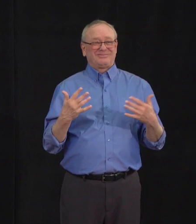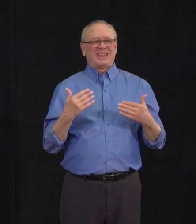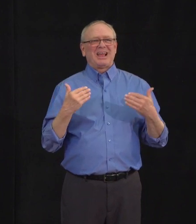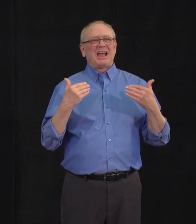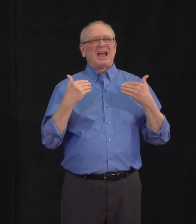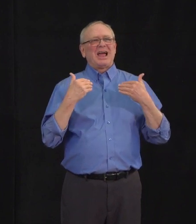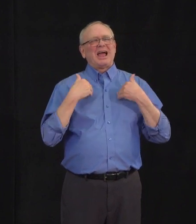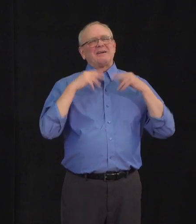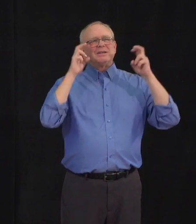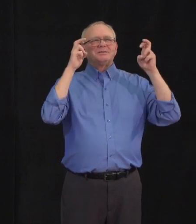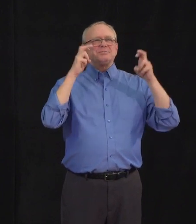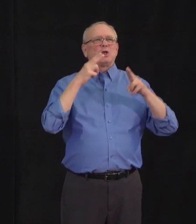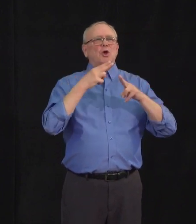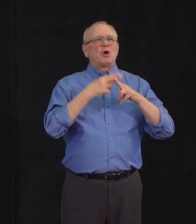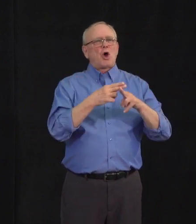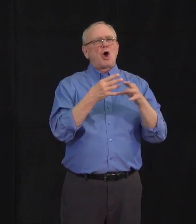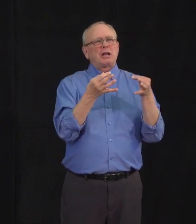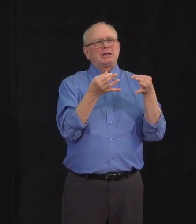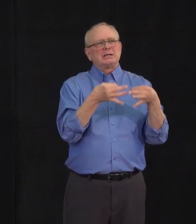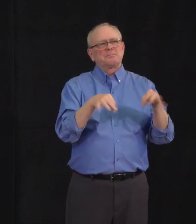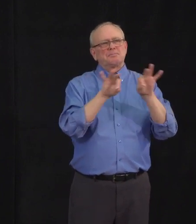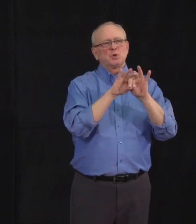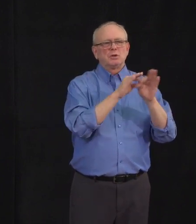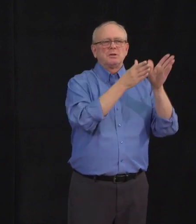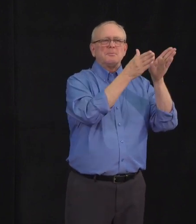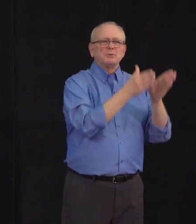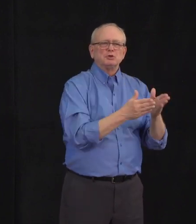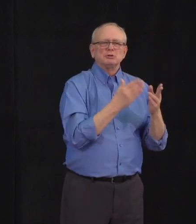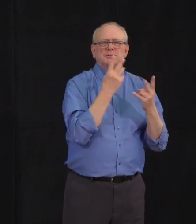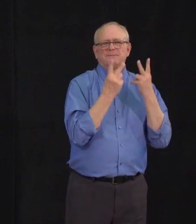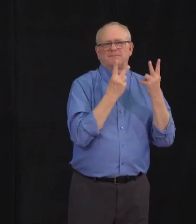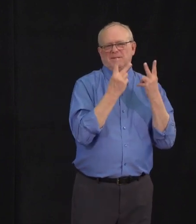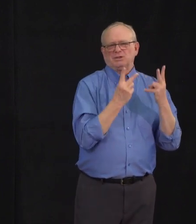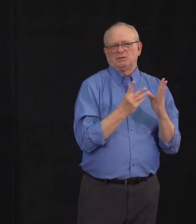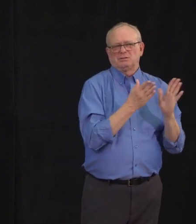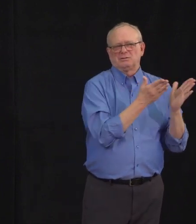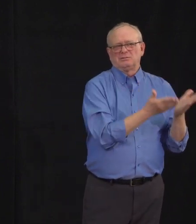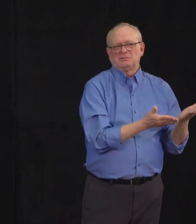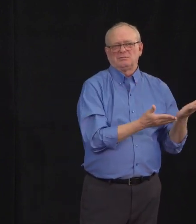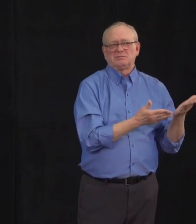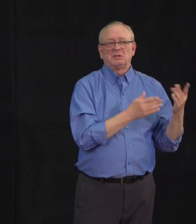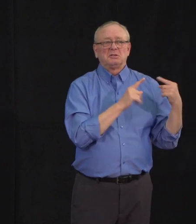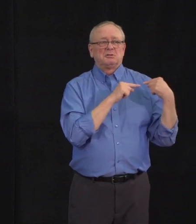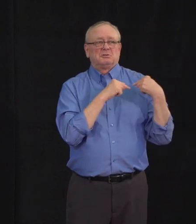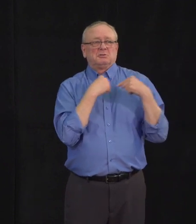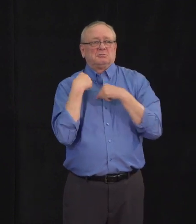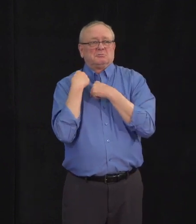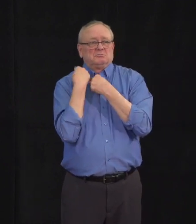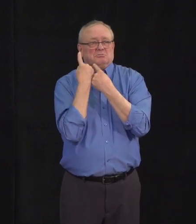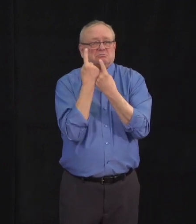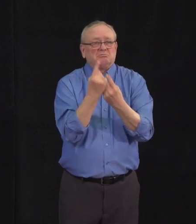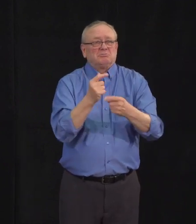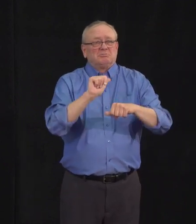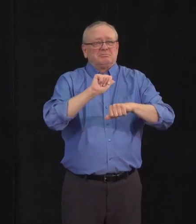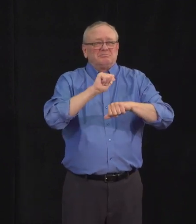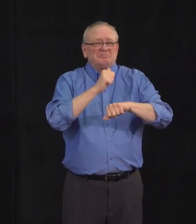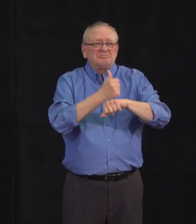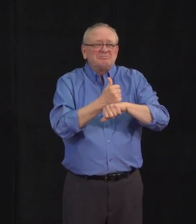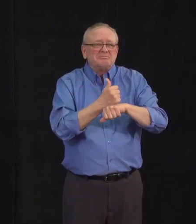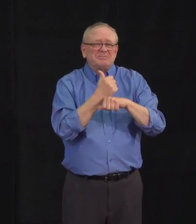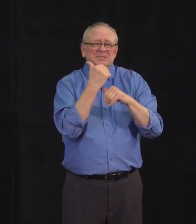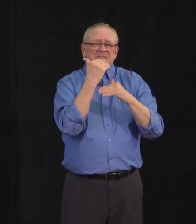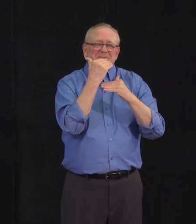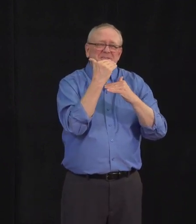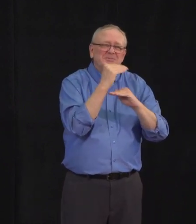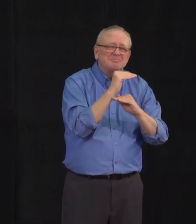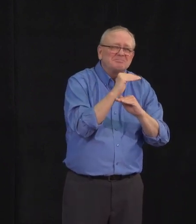in the orders that have been in place ever since we first implemented visitor restrictions, there's been a requirement for each resident